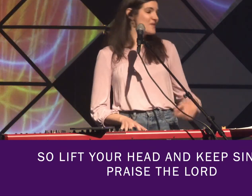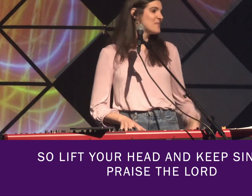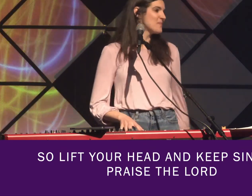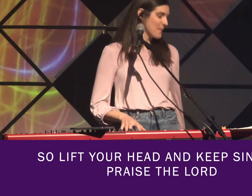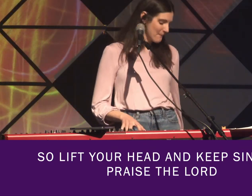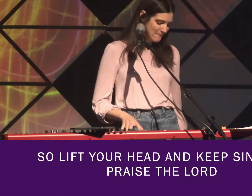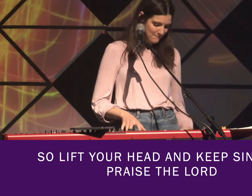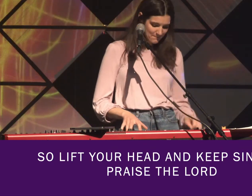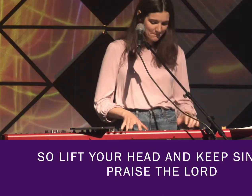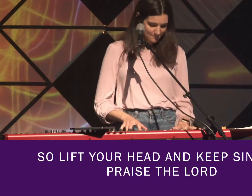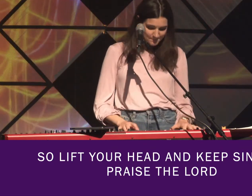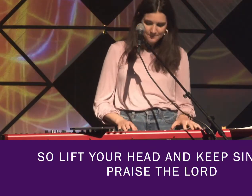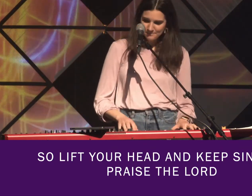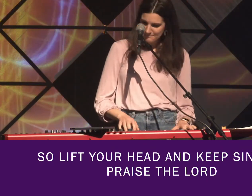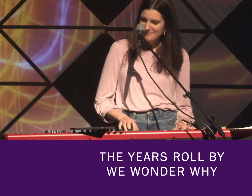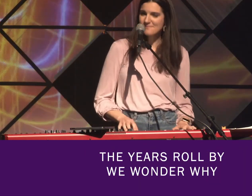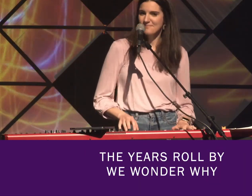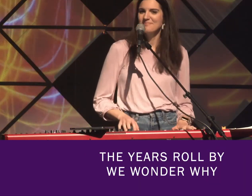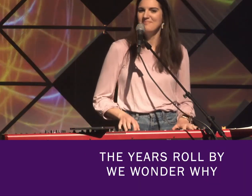Lord.